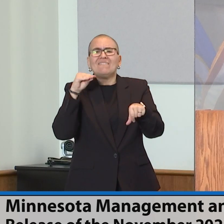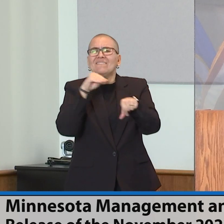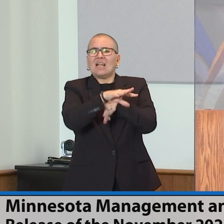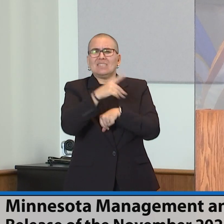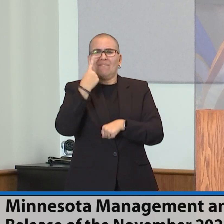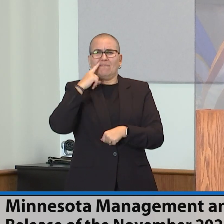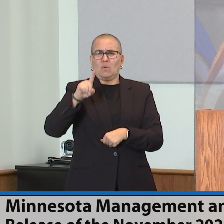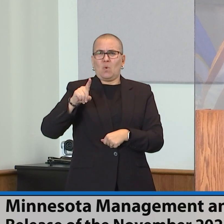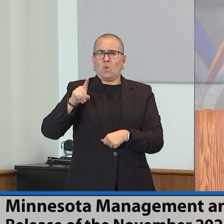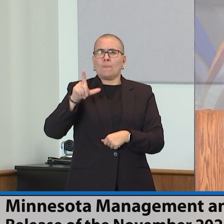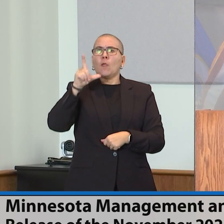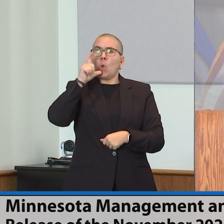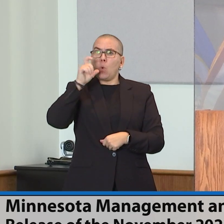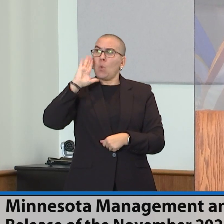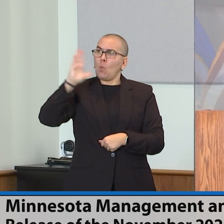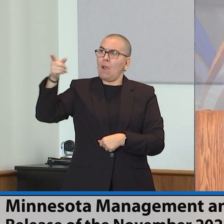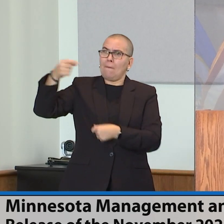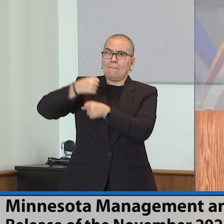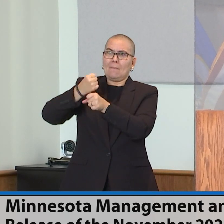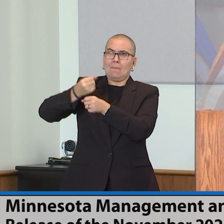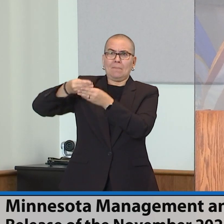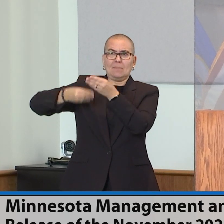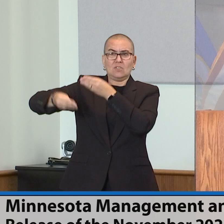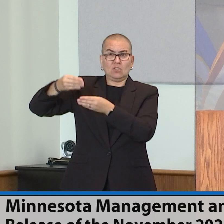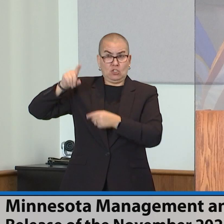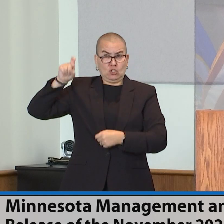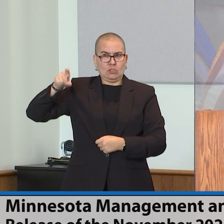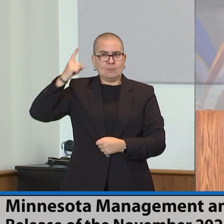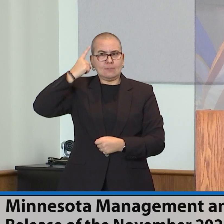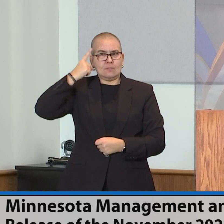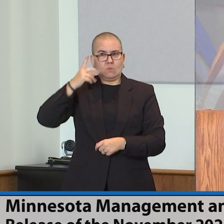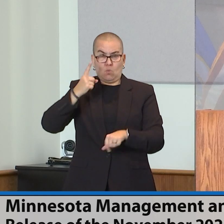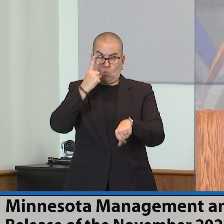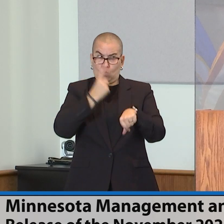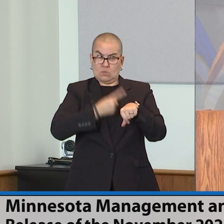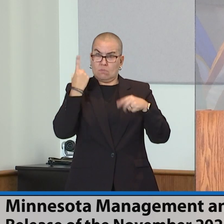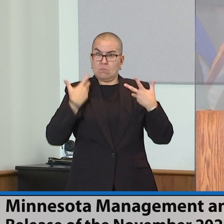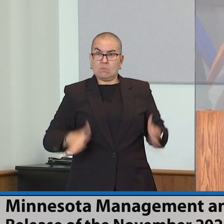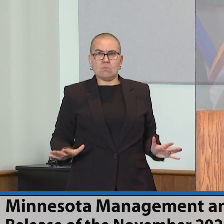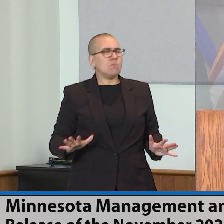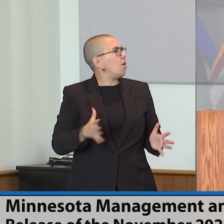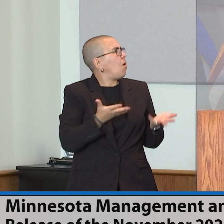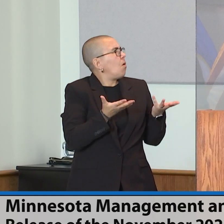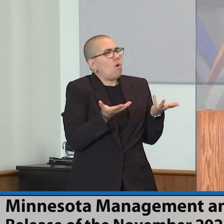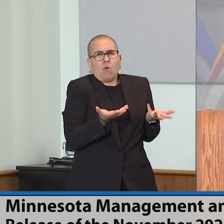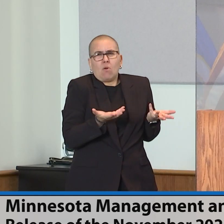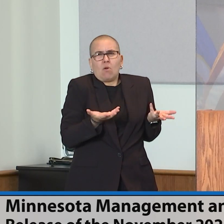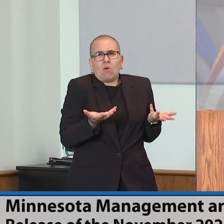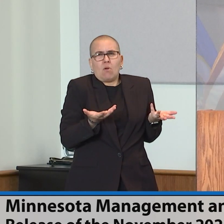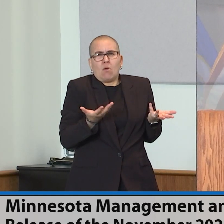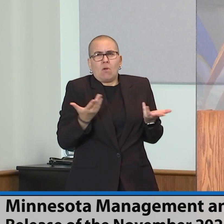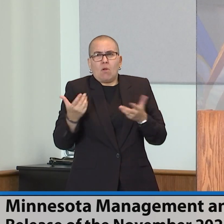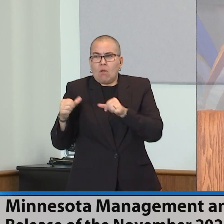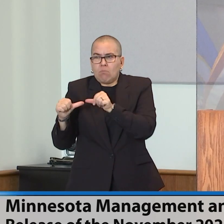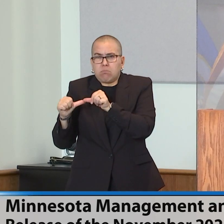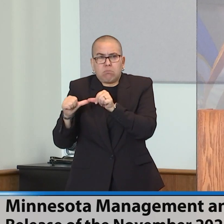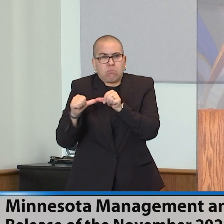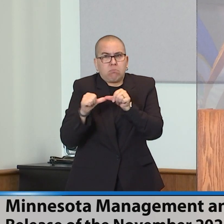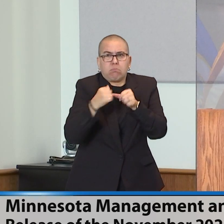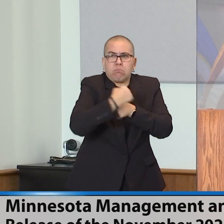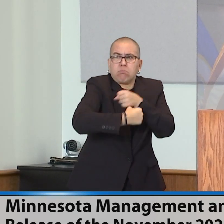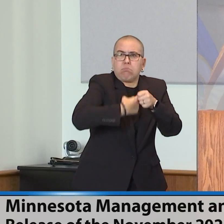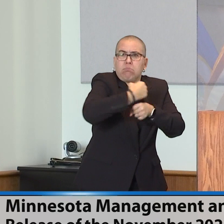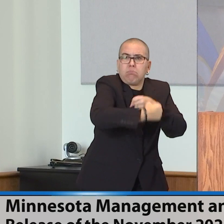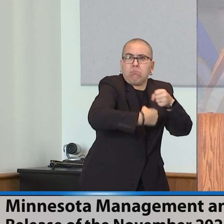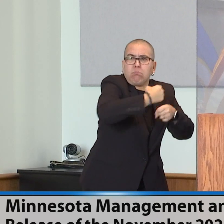looking cautiously at how they're going to use this money, even though it is a big number? It is and certainly the governor will be